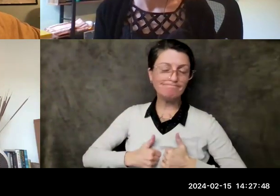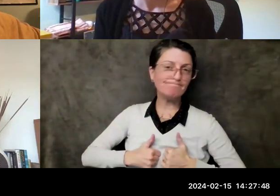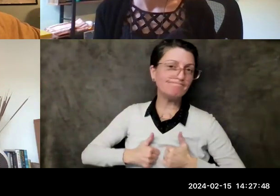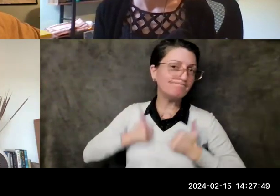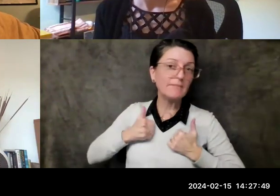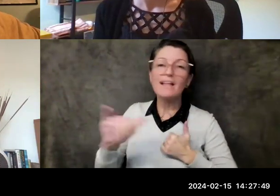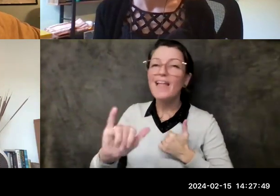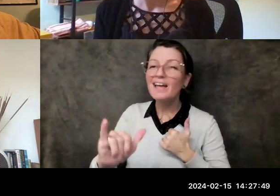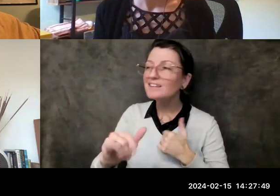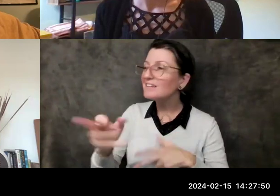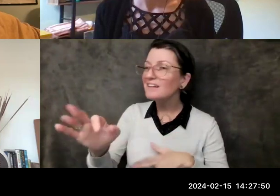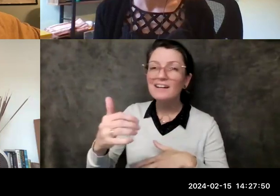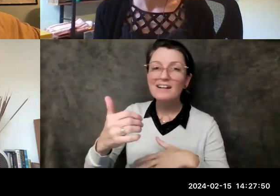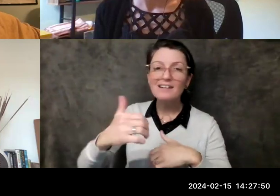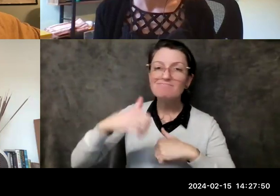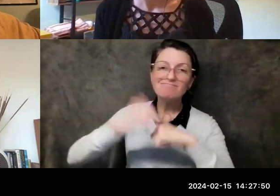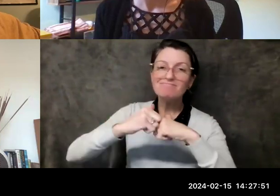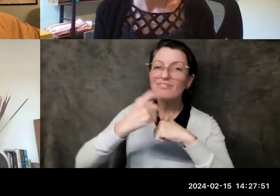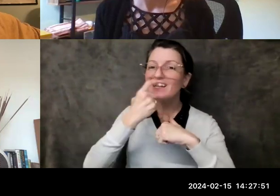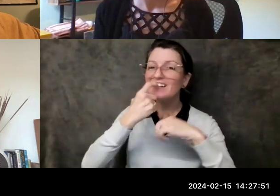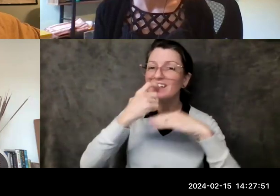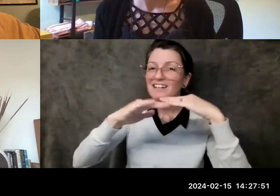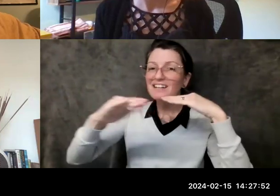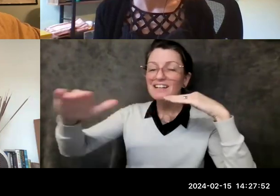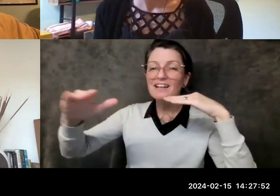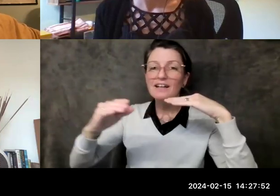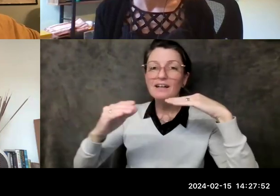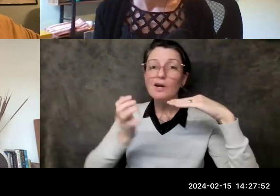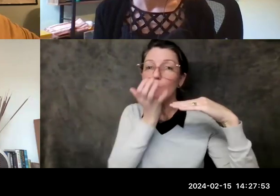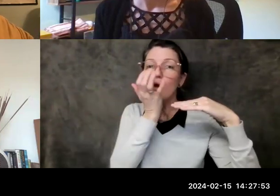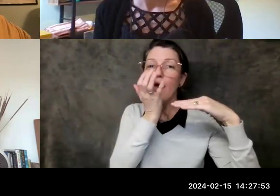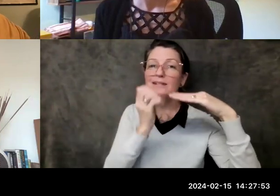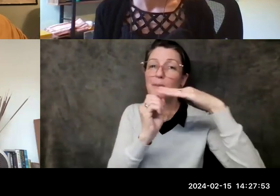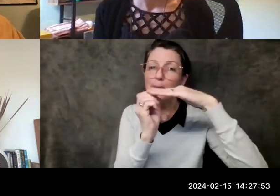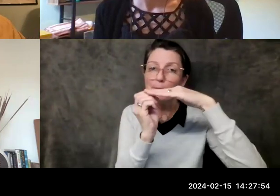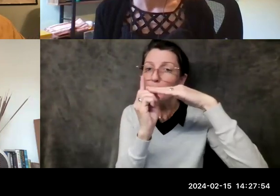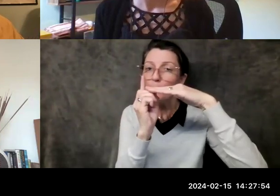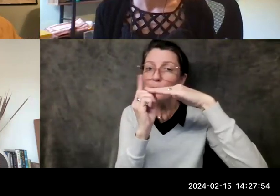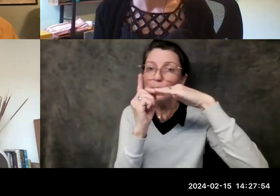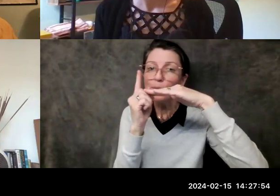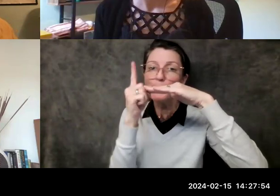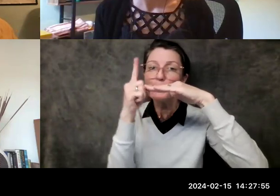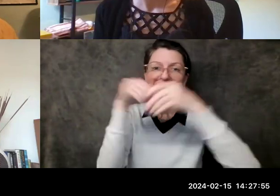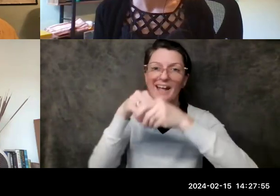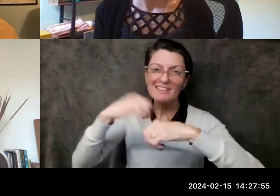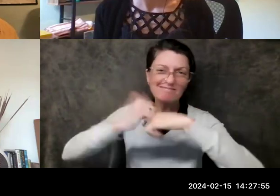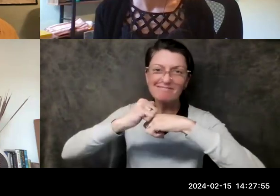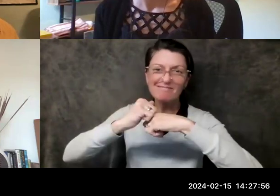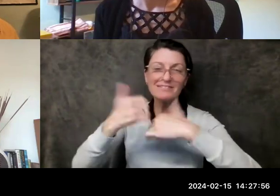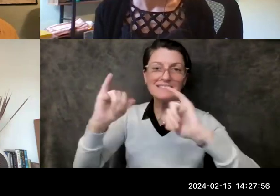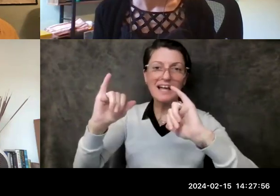that tries to reach up for the light? And where have been those moments of healing? Like, for me personally, but for anybody,